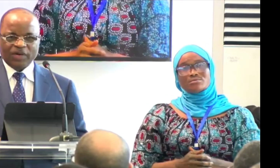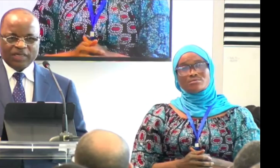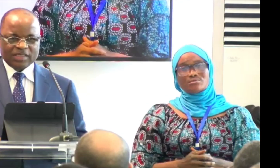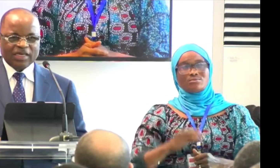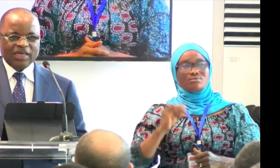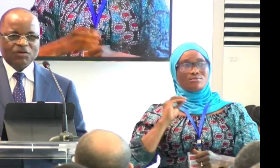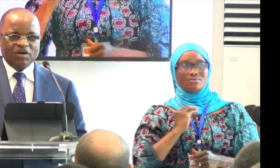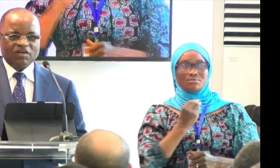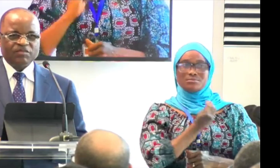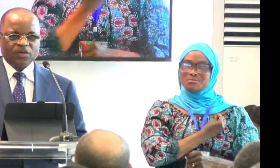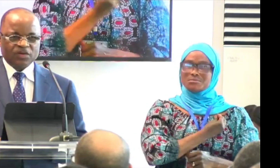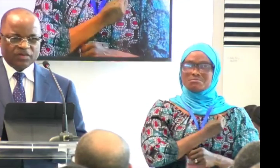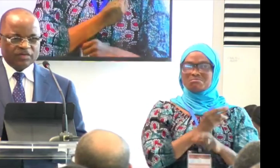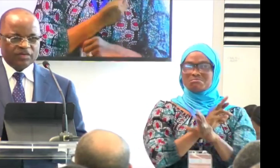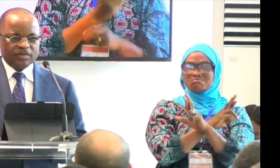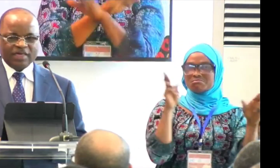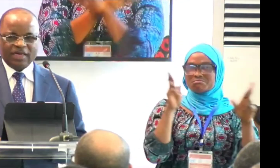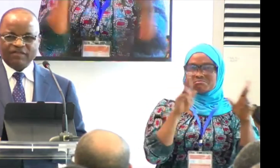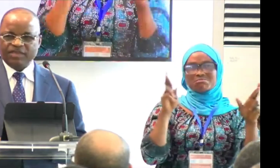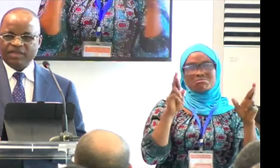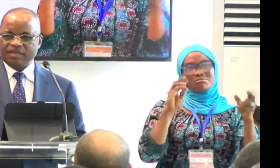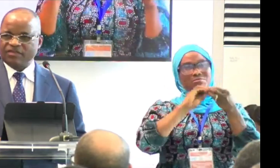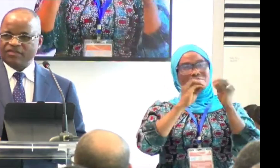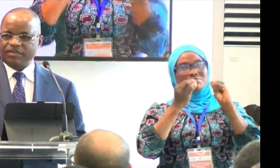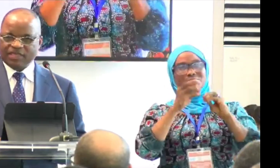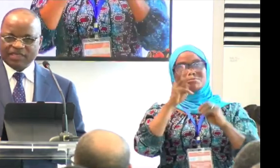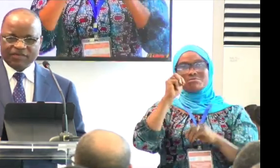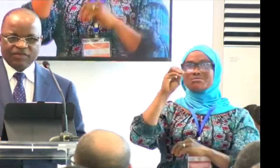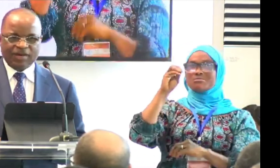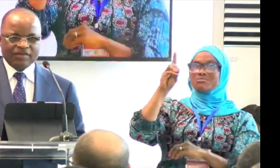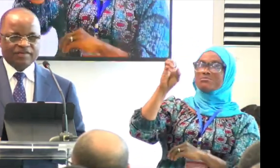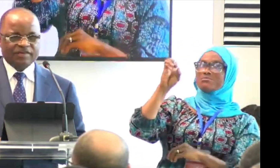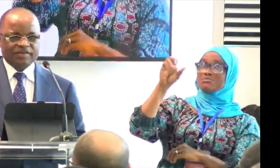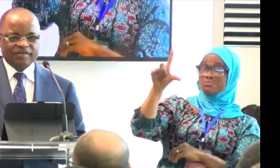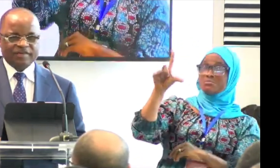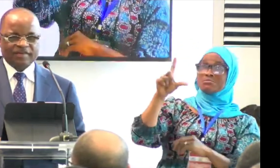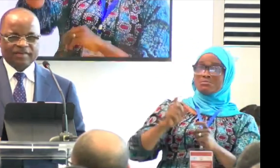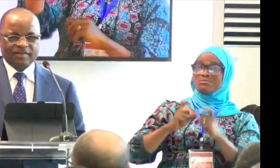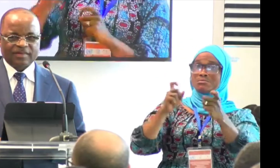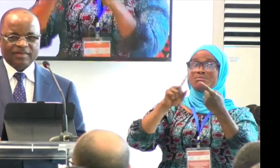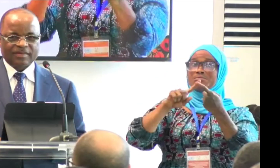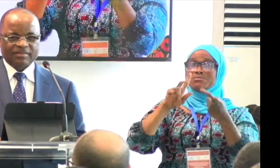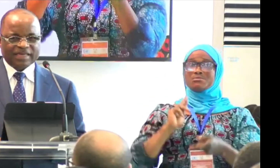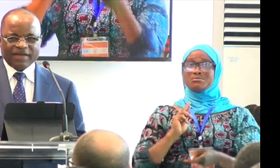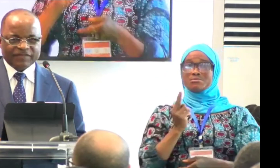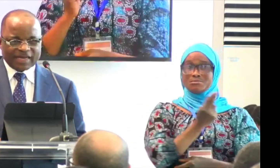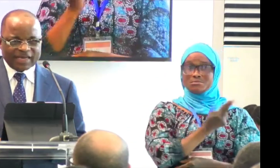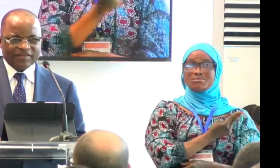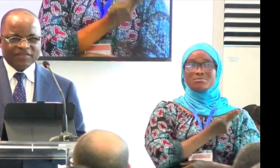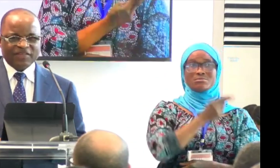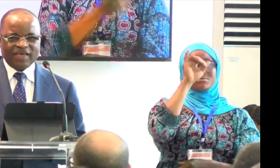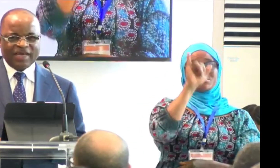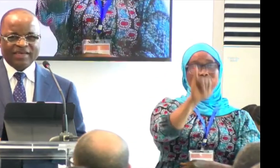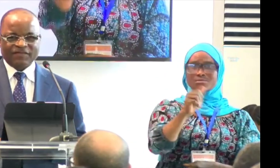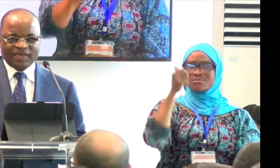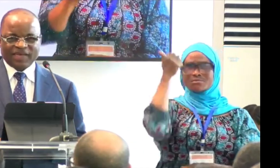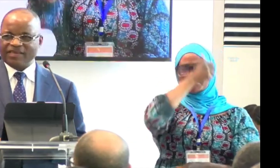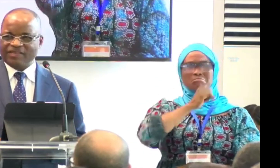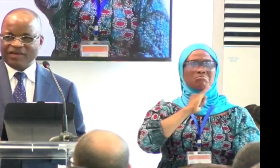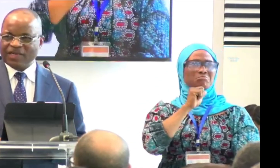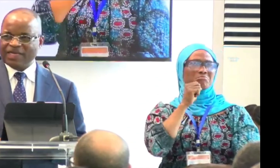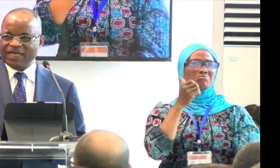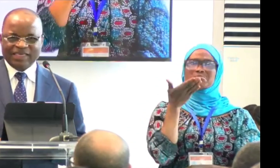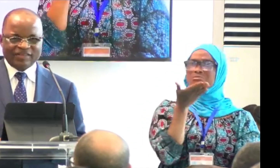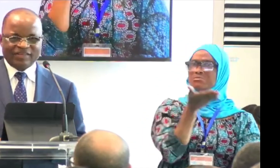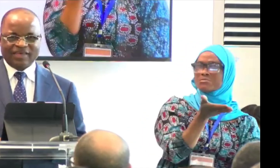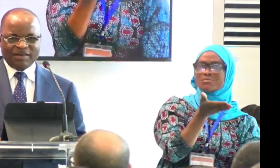are already a number of models that have been submitted to us, and Africa is not there, and Africa is